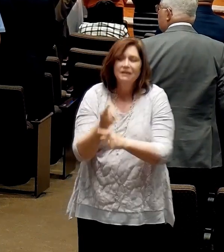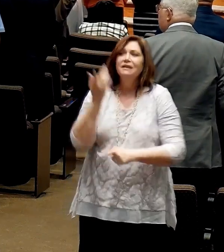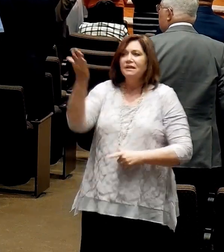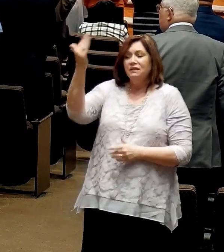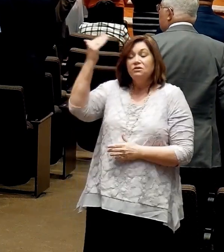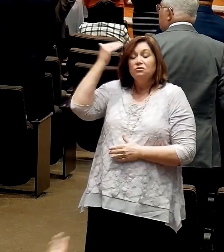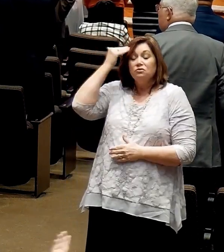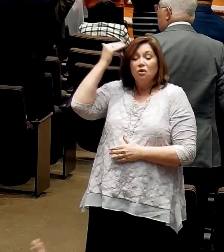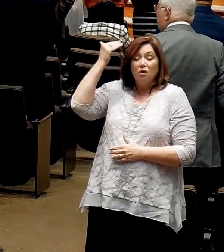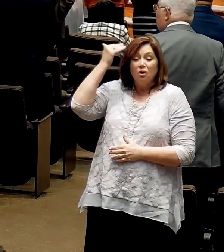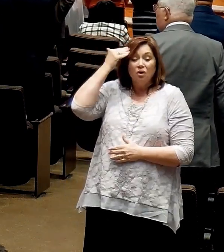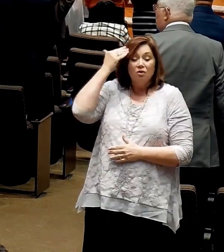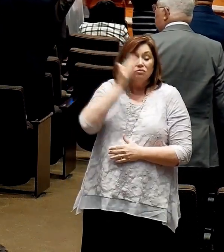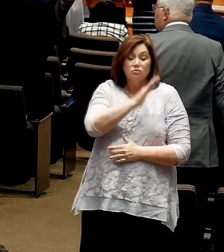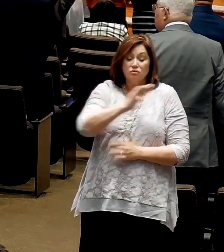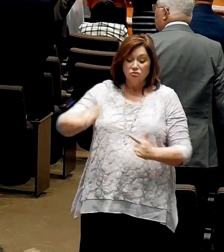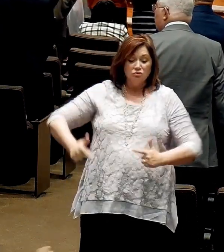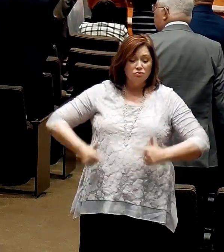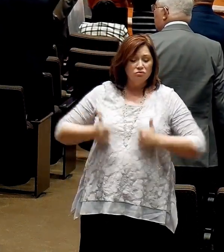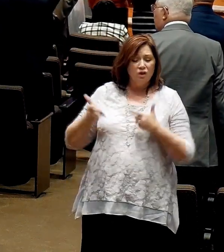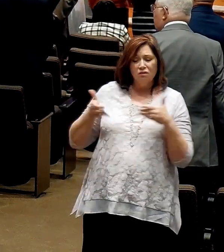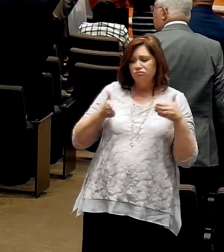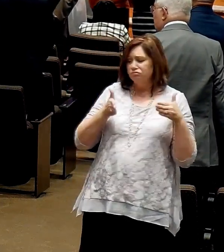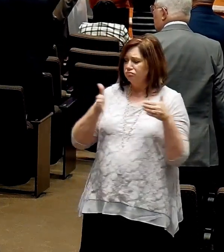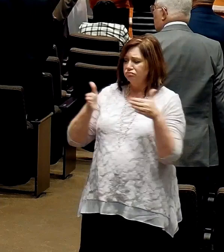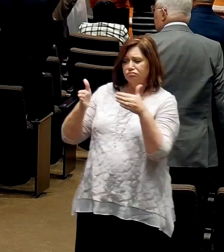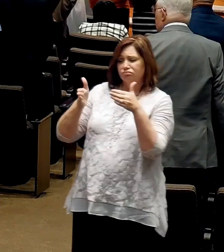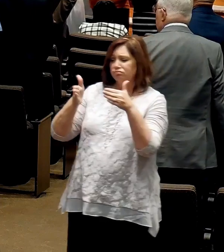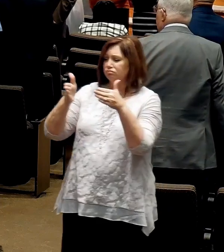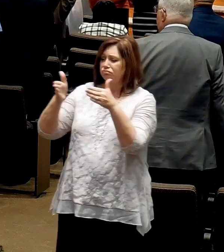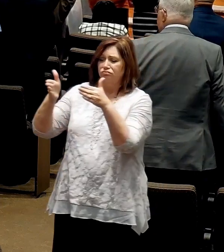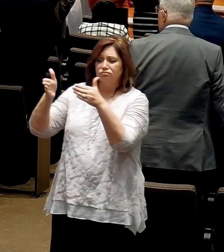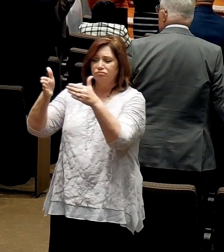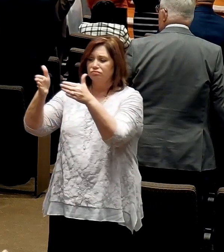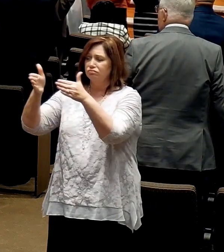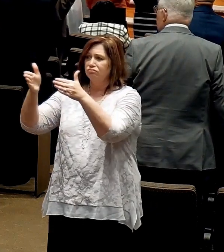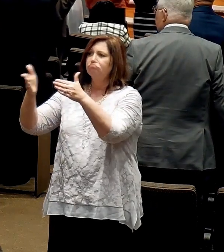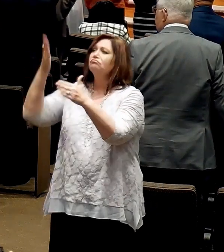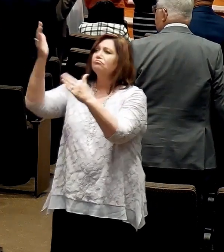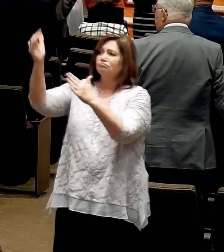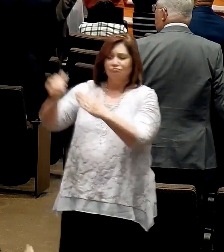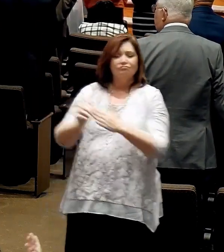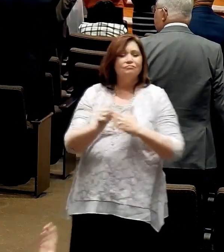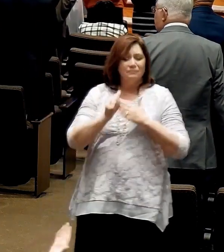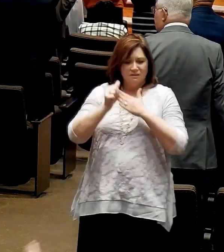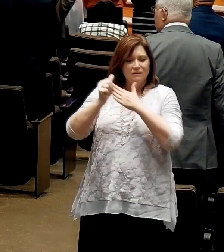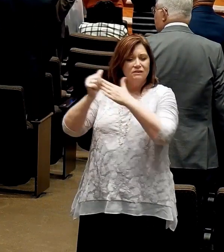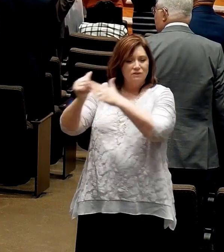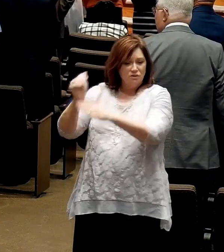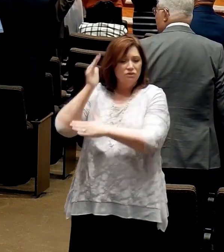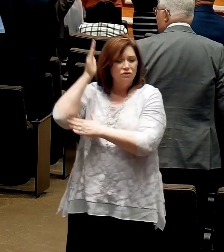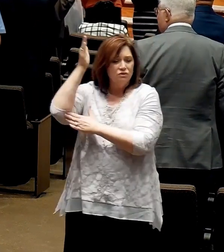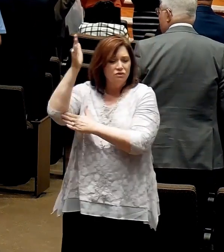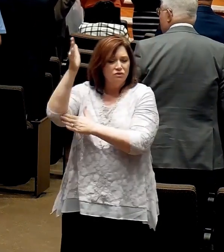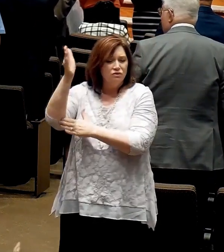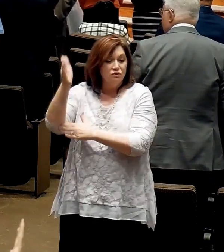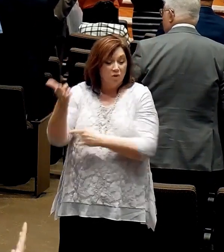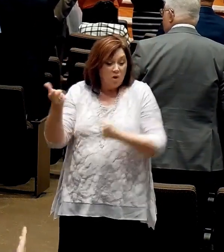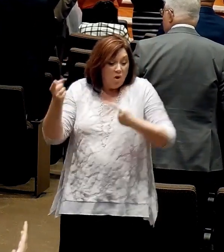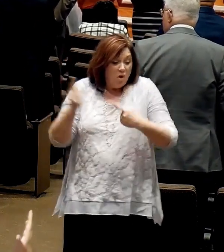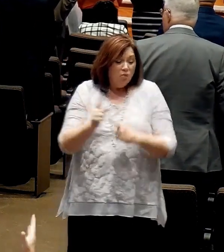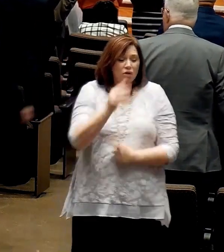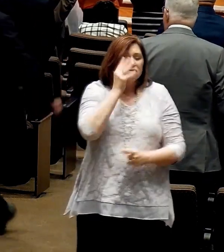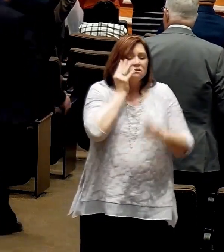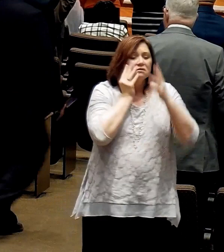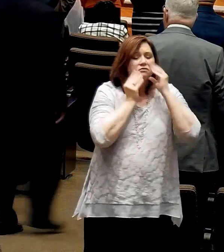He knoweth the end of each path that I take. For